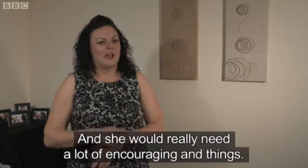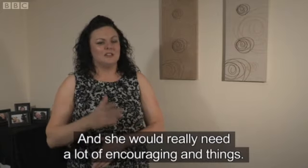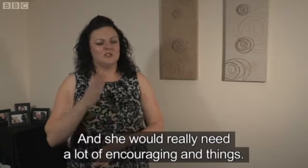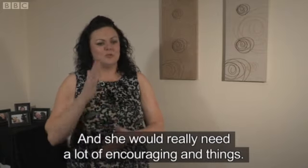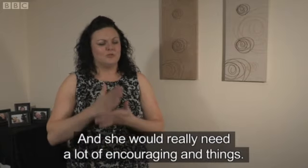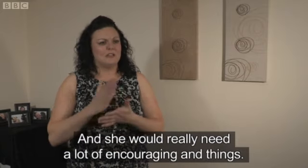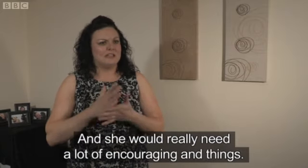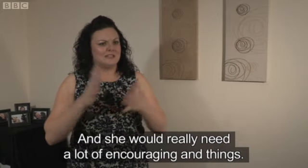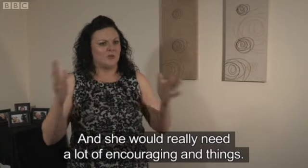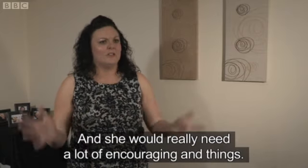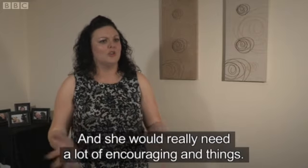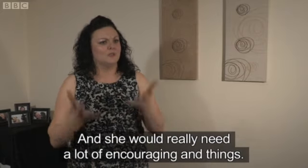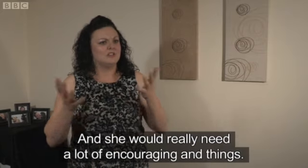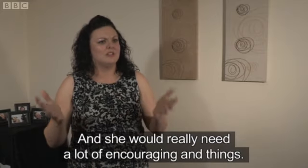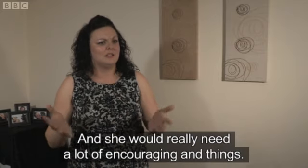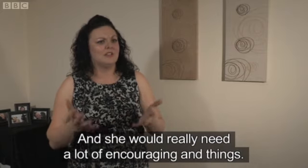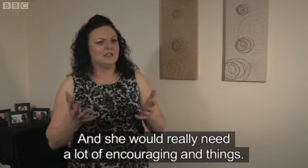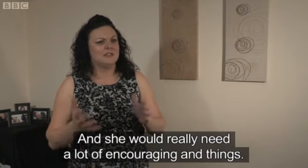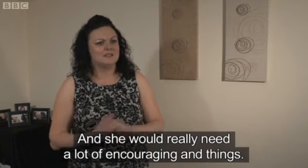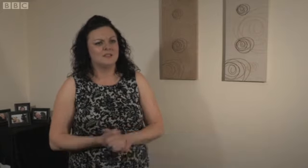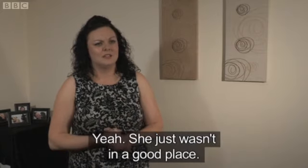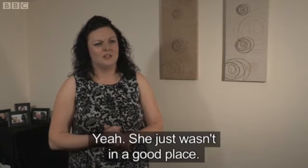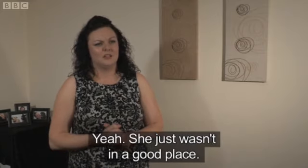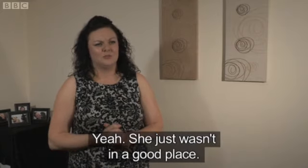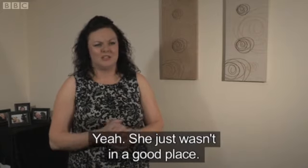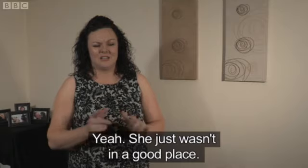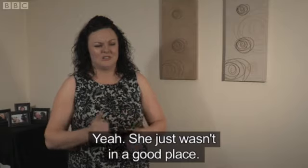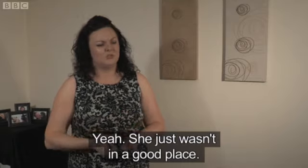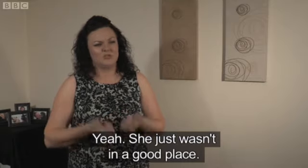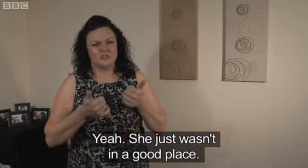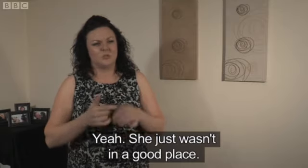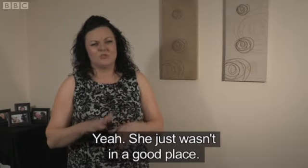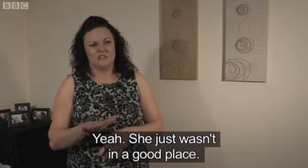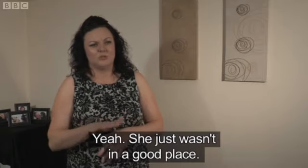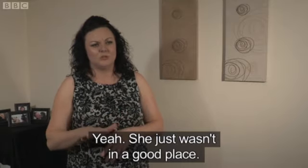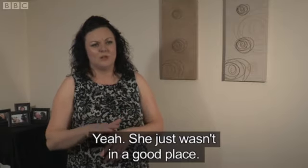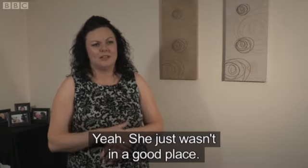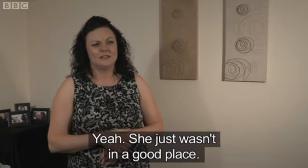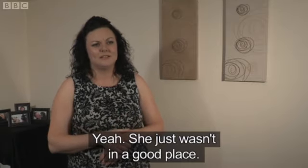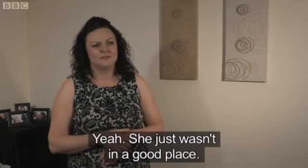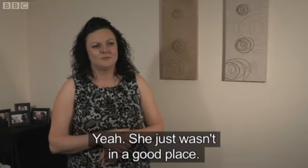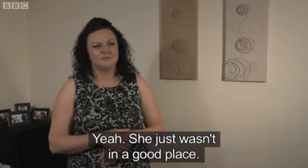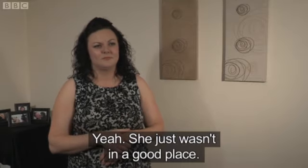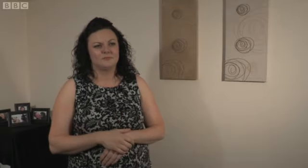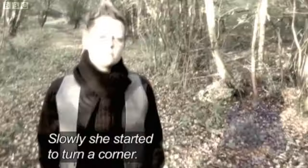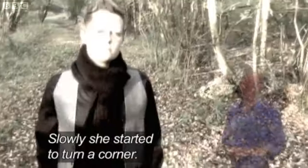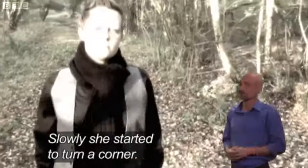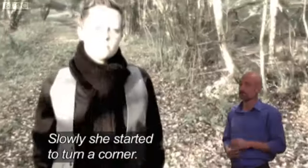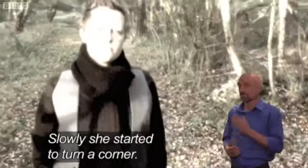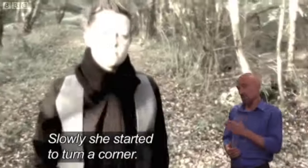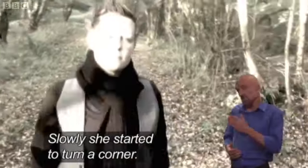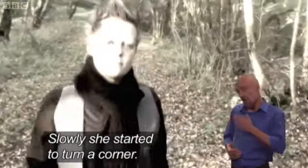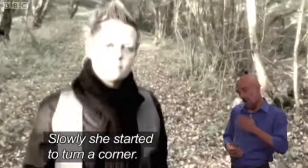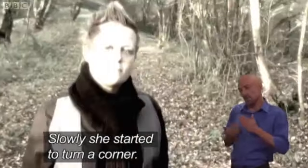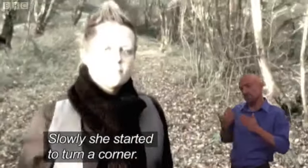she would really need a lot of encouraging and things. She just wasn't in a good place. Slowly, she started